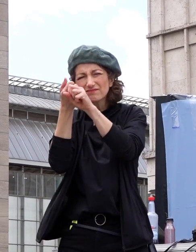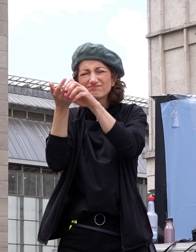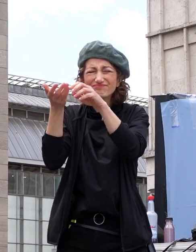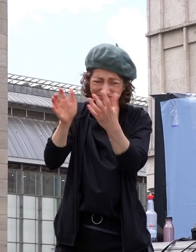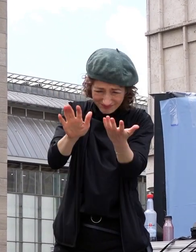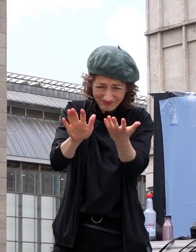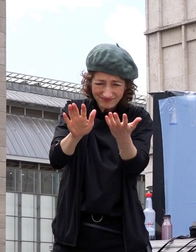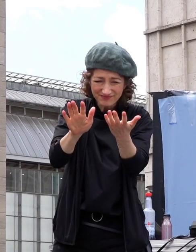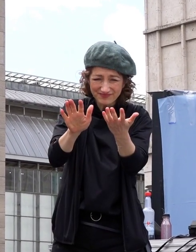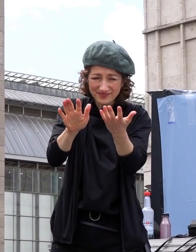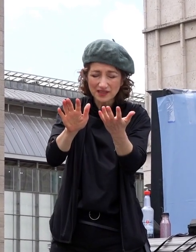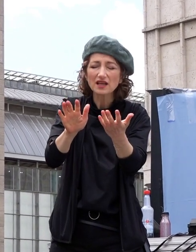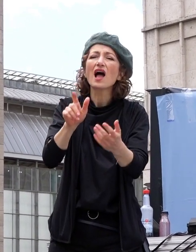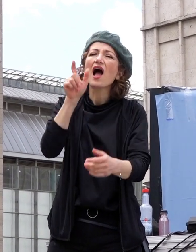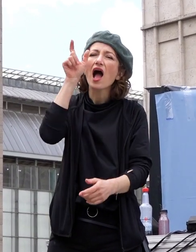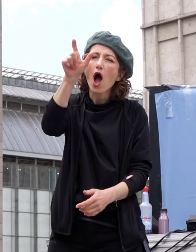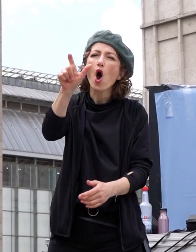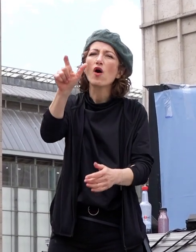respect,